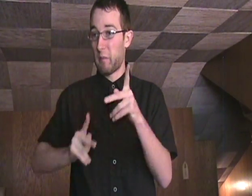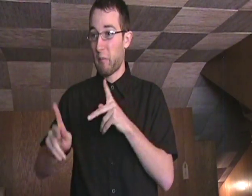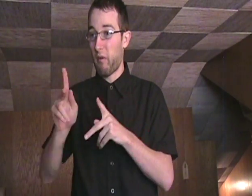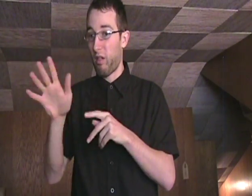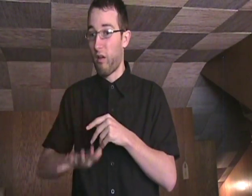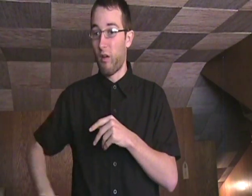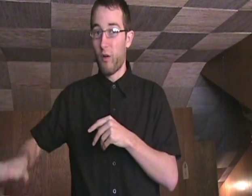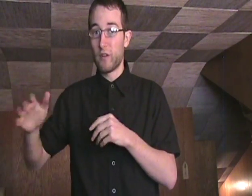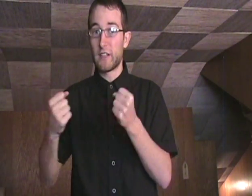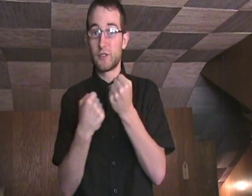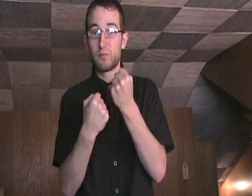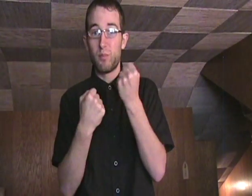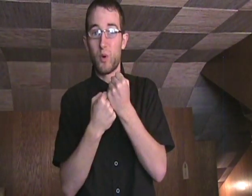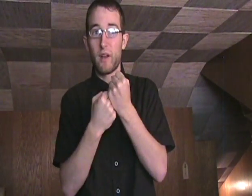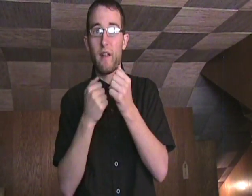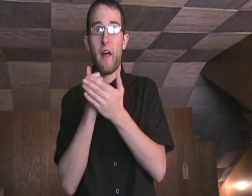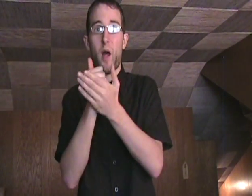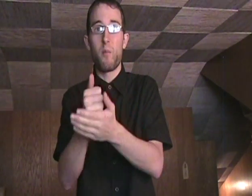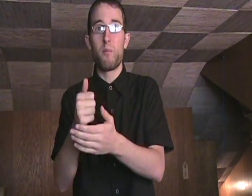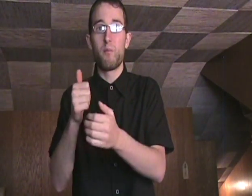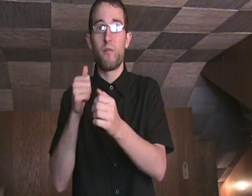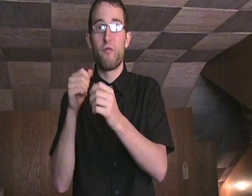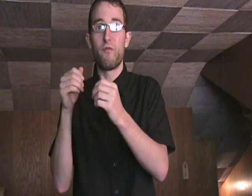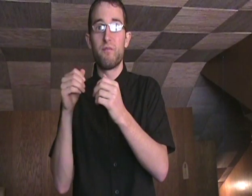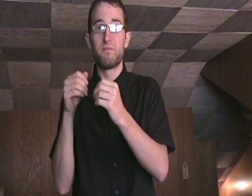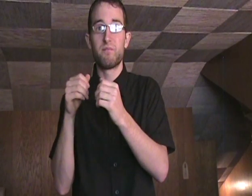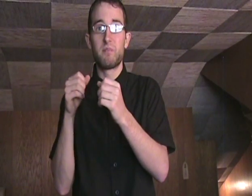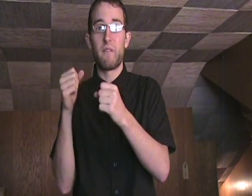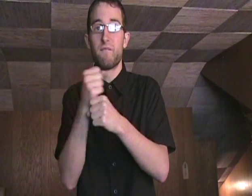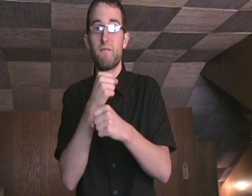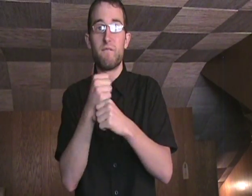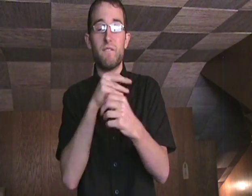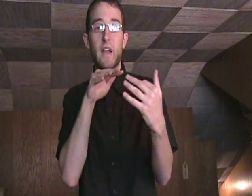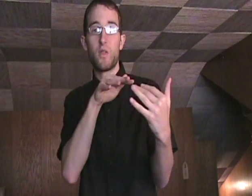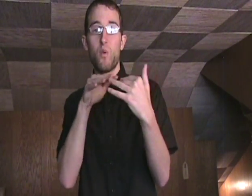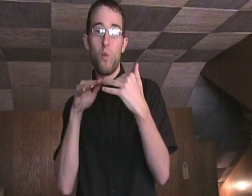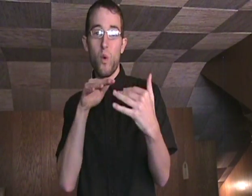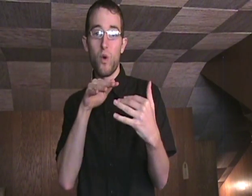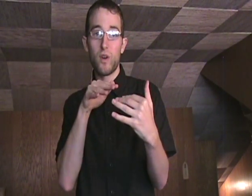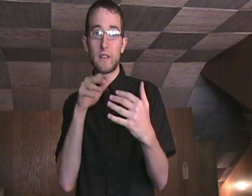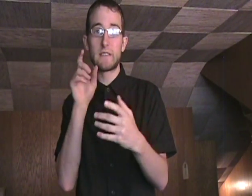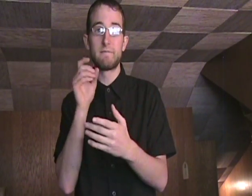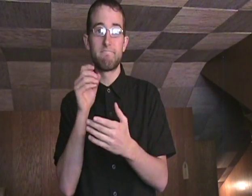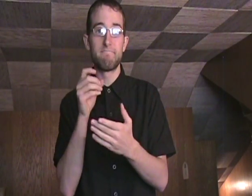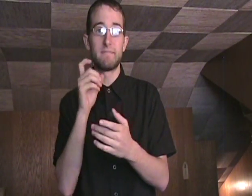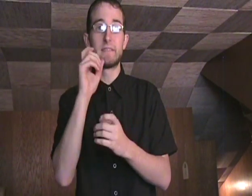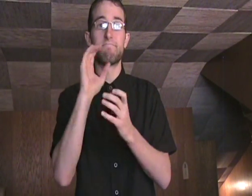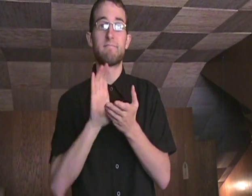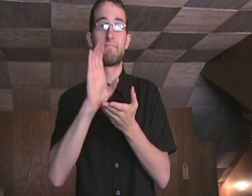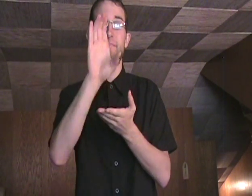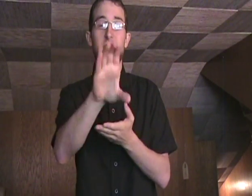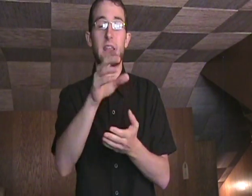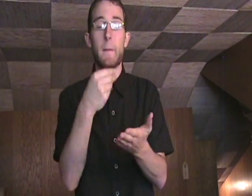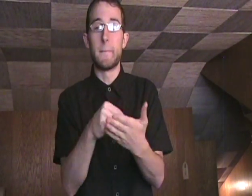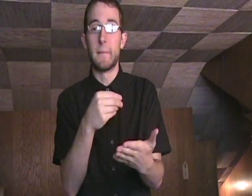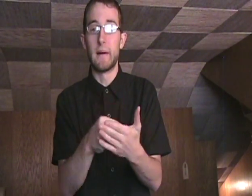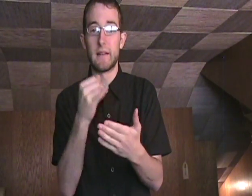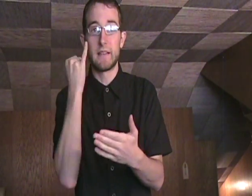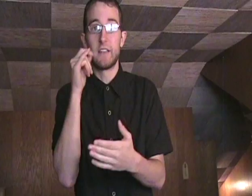you, give you money if you needed it.